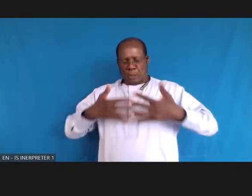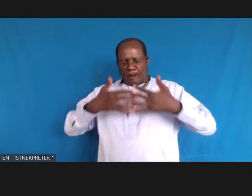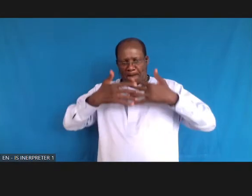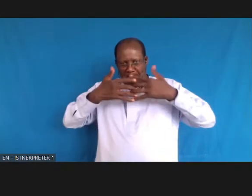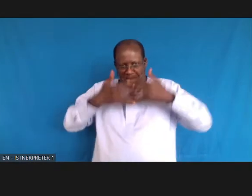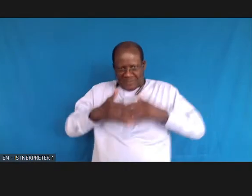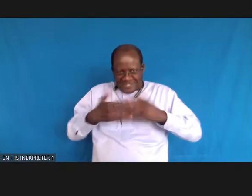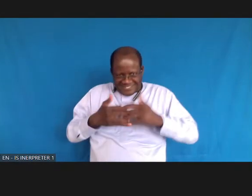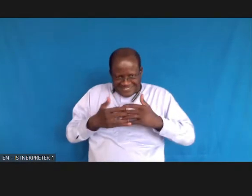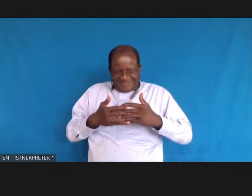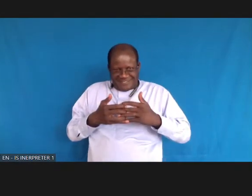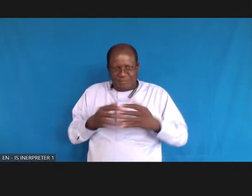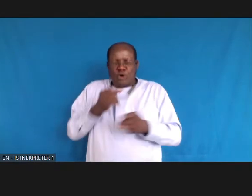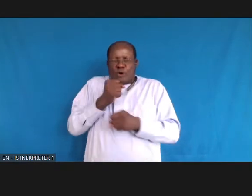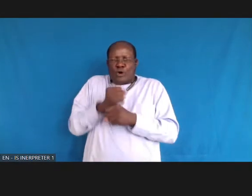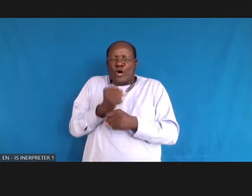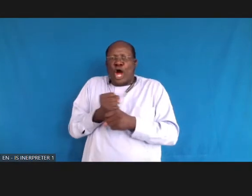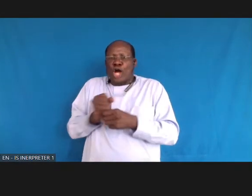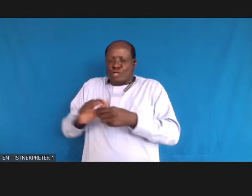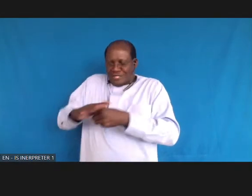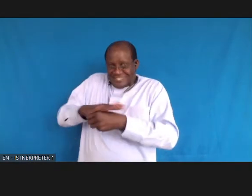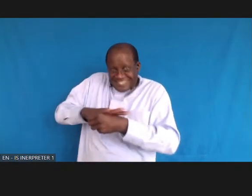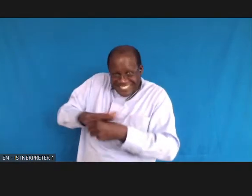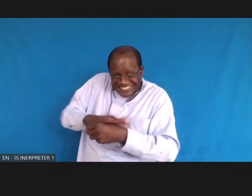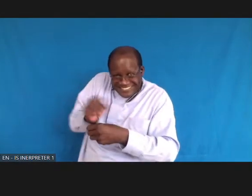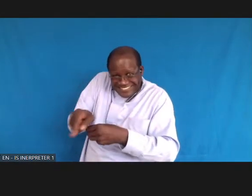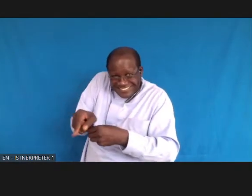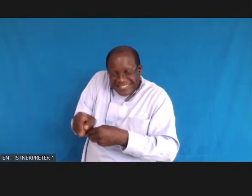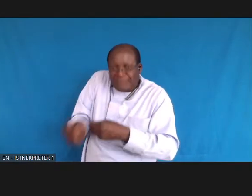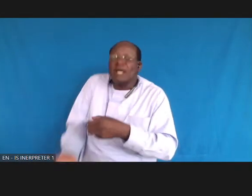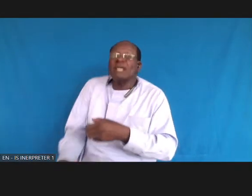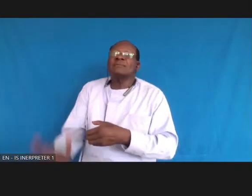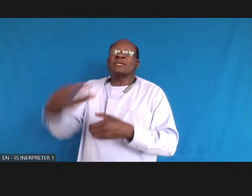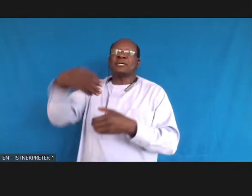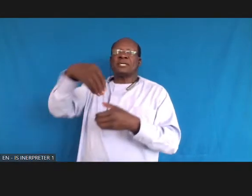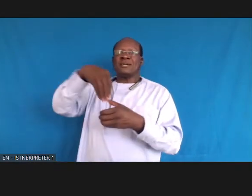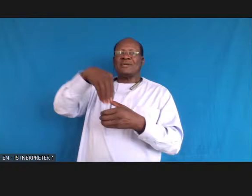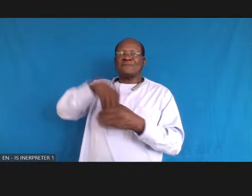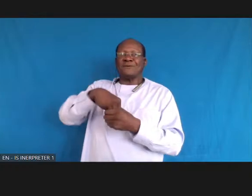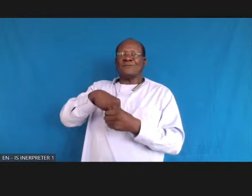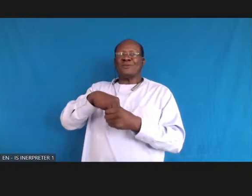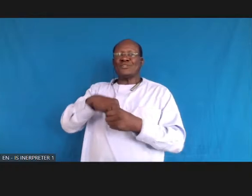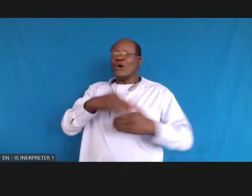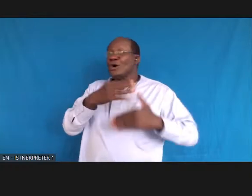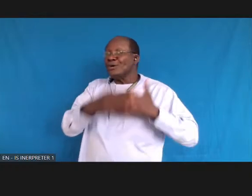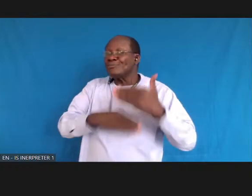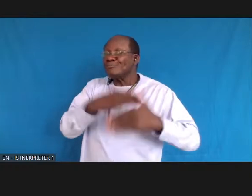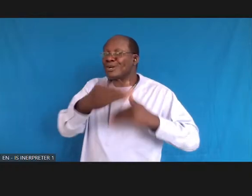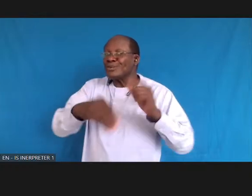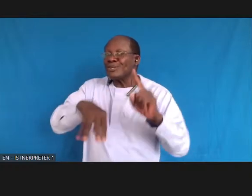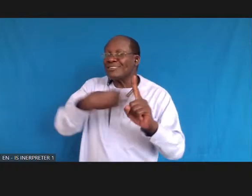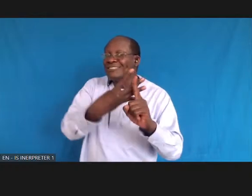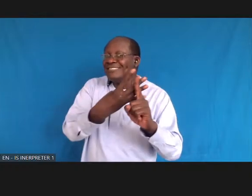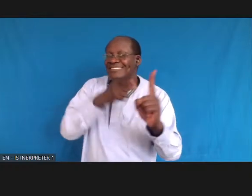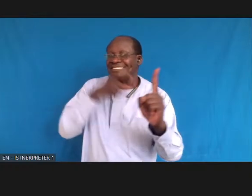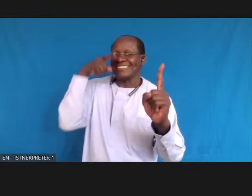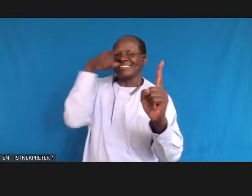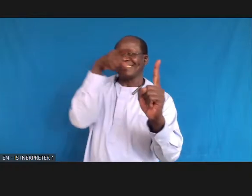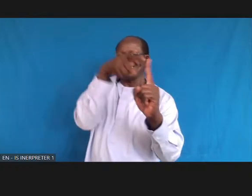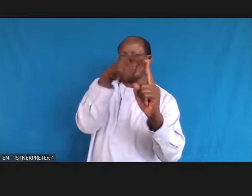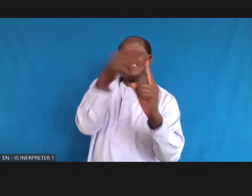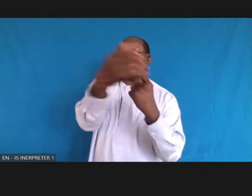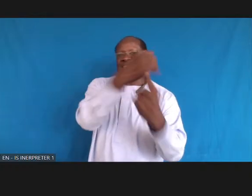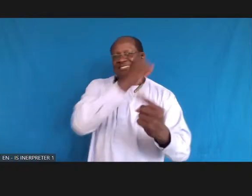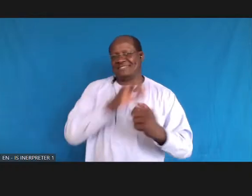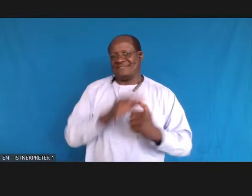involve grassroots stakeholders in ensuring progress on the Sustainable Development Goals. And then I would want